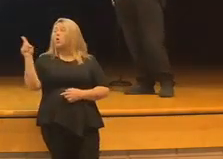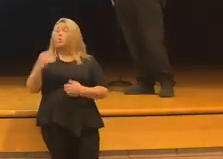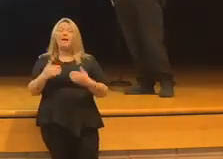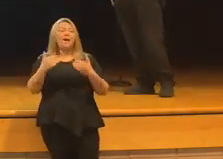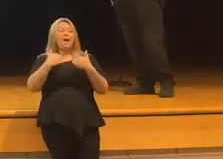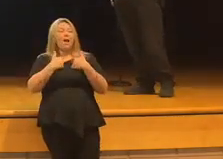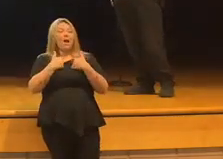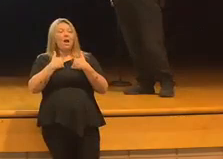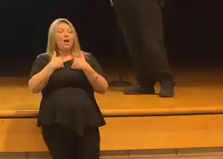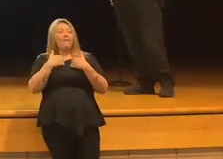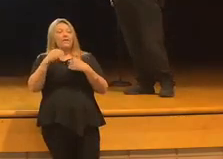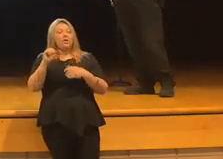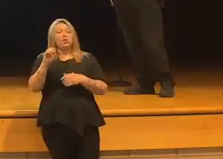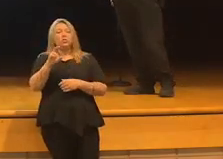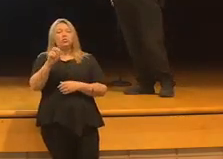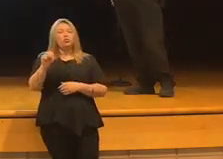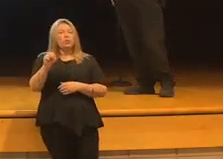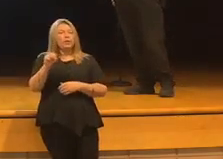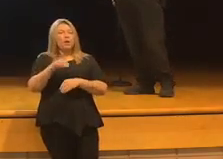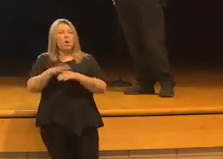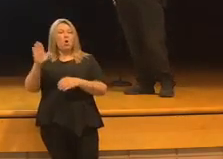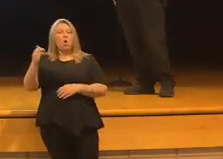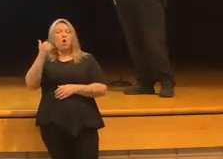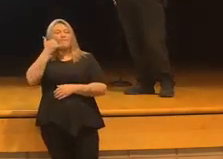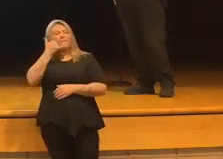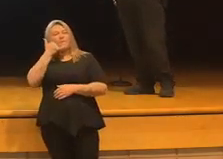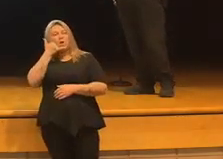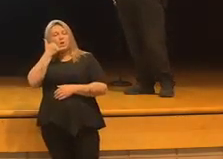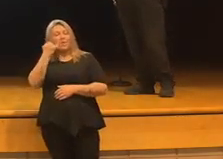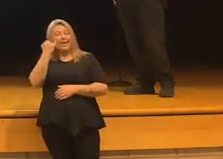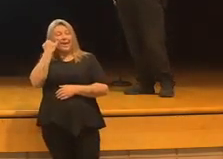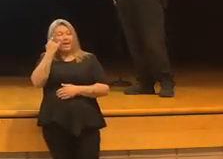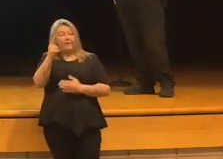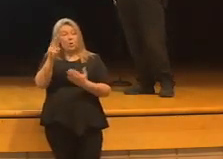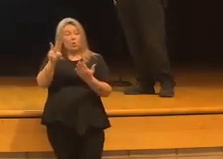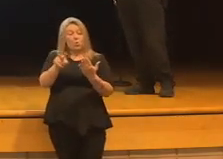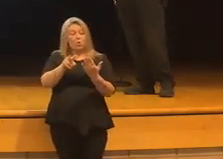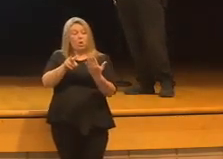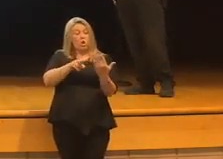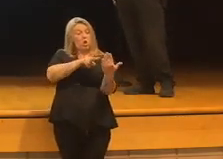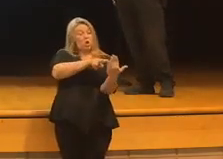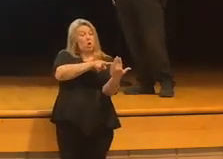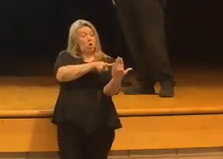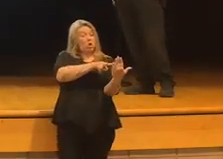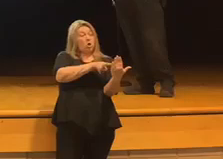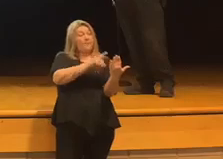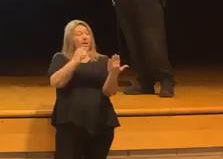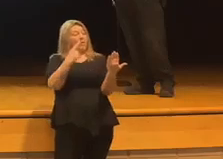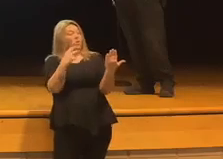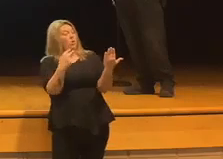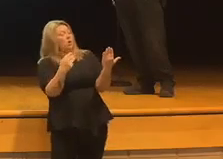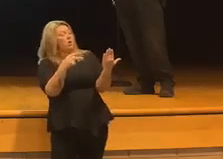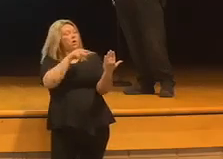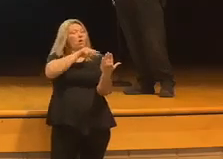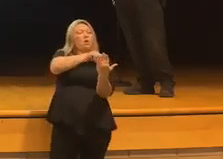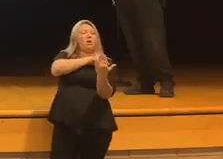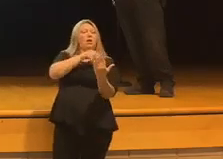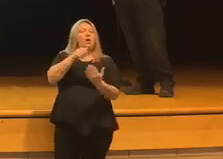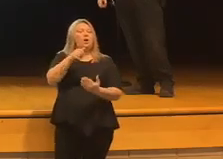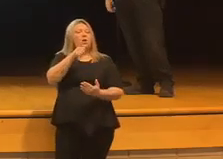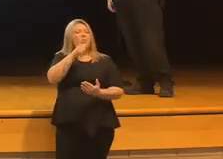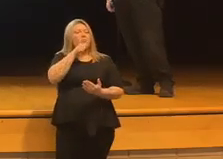screen that's on her phone that if you look at it straight ahead, you can see it, but if you move left or right, you can't see